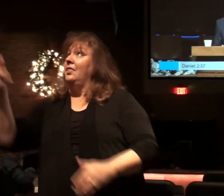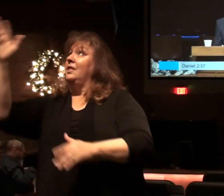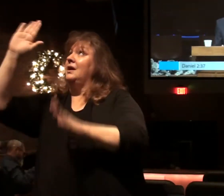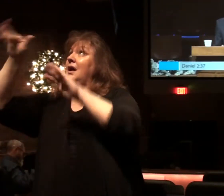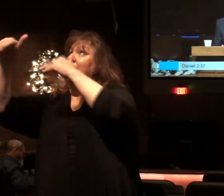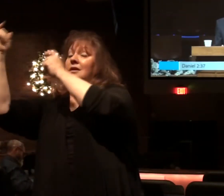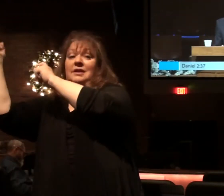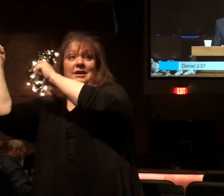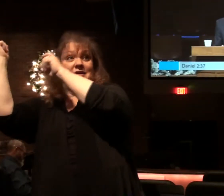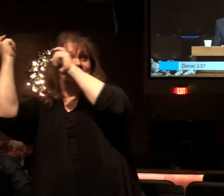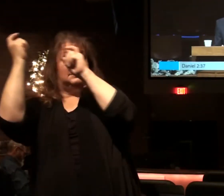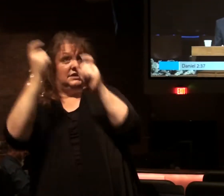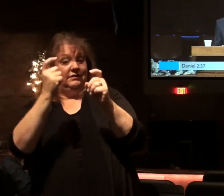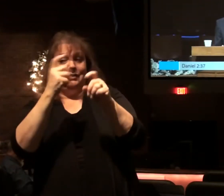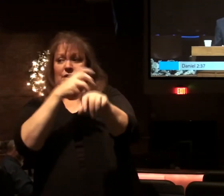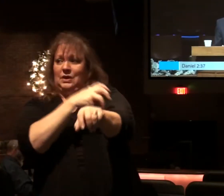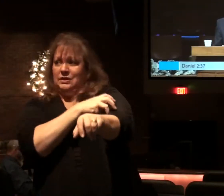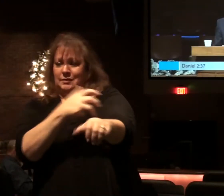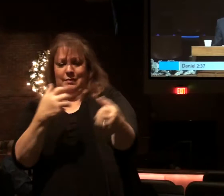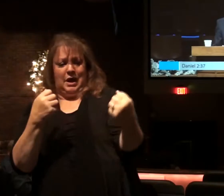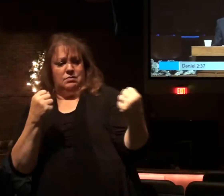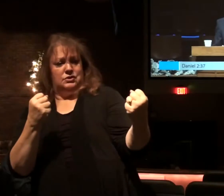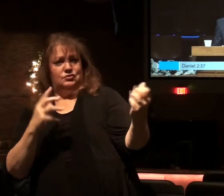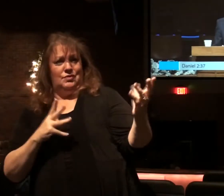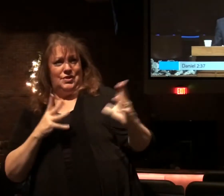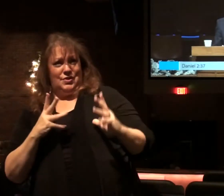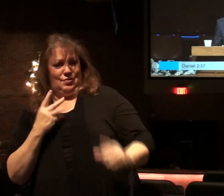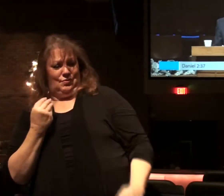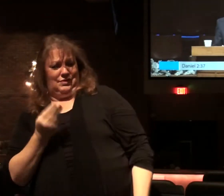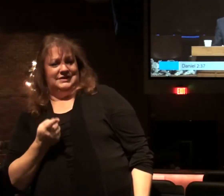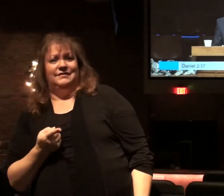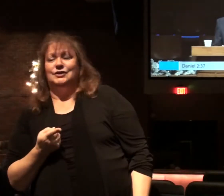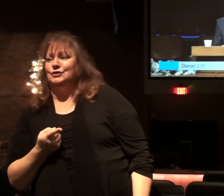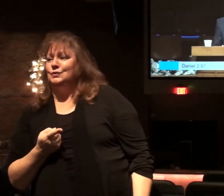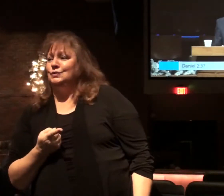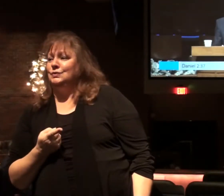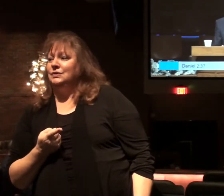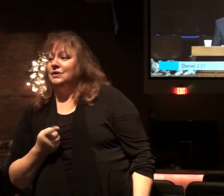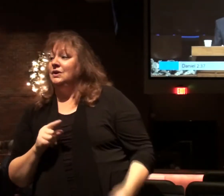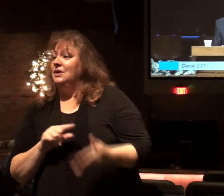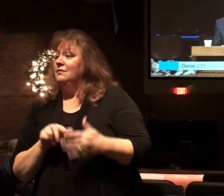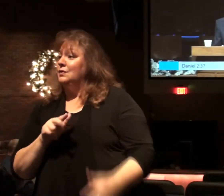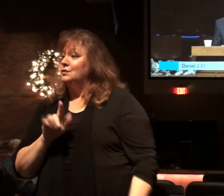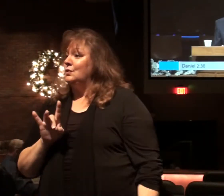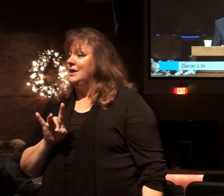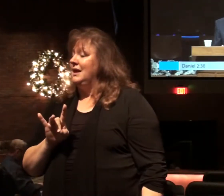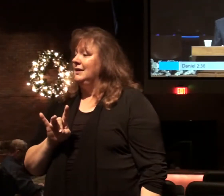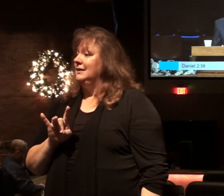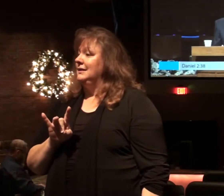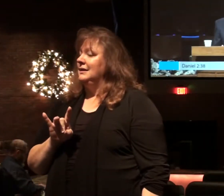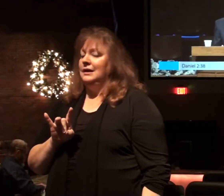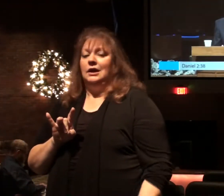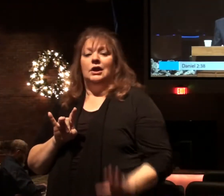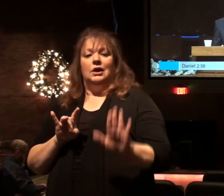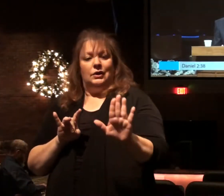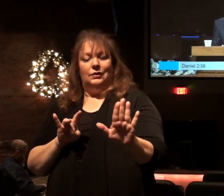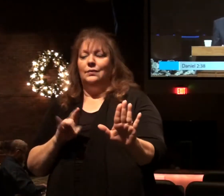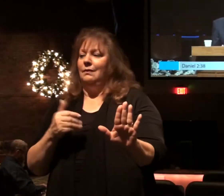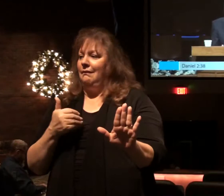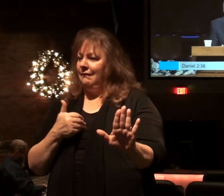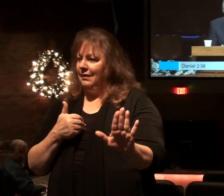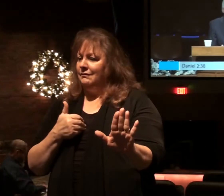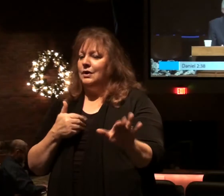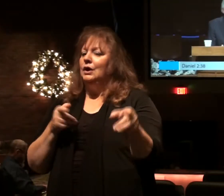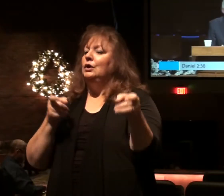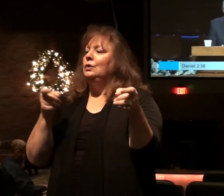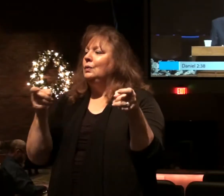has given the kingdom, the power, the strength, the glory. In verse 38, toward the end, he has given them into your hand, caused you to